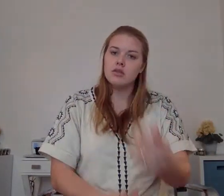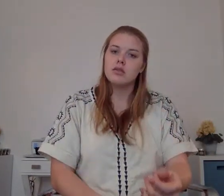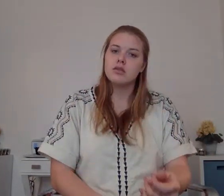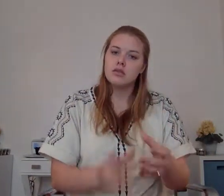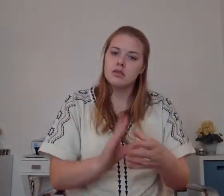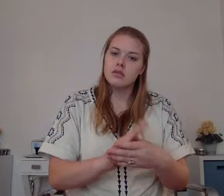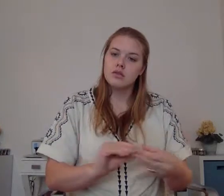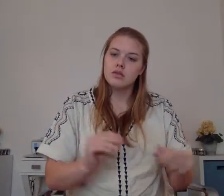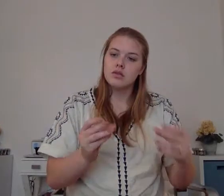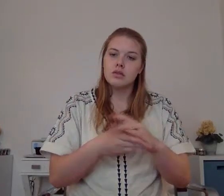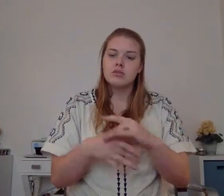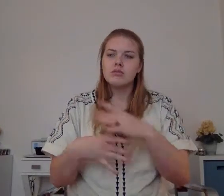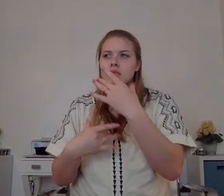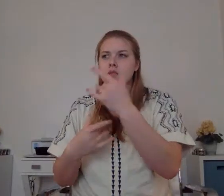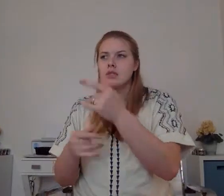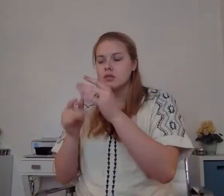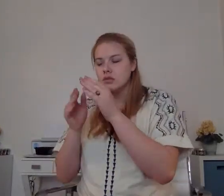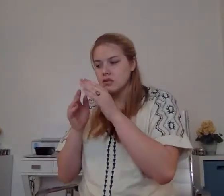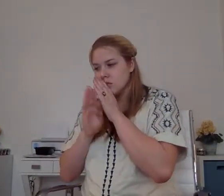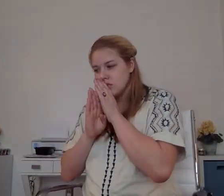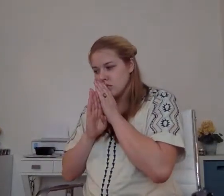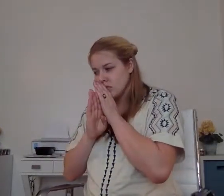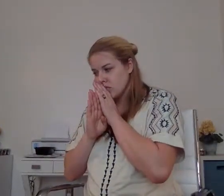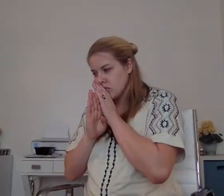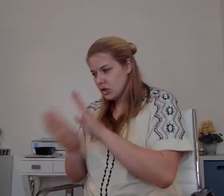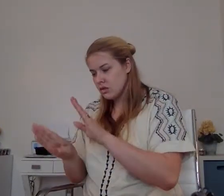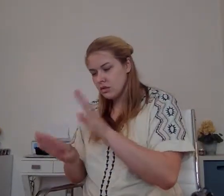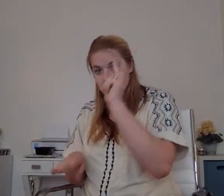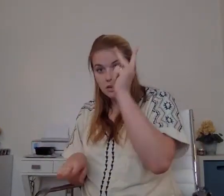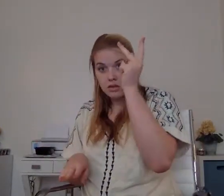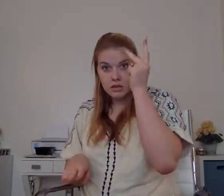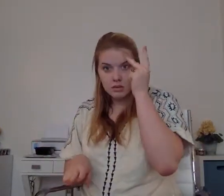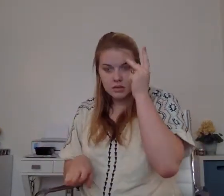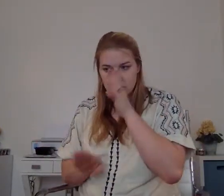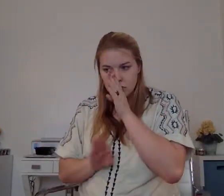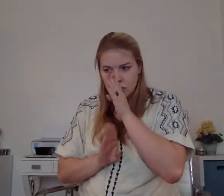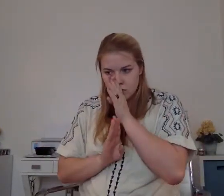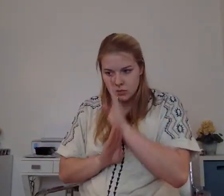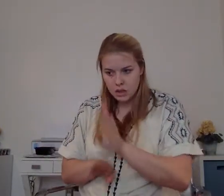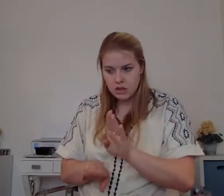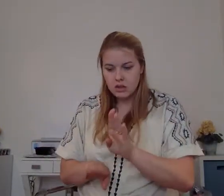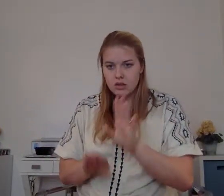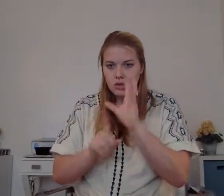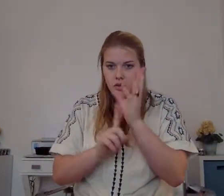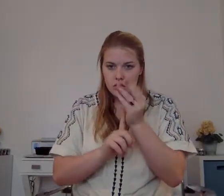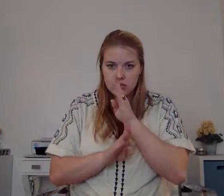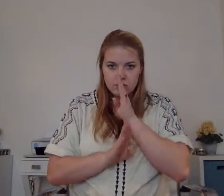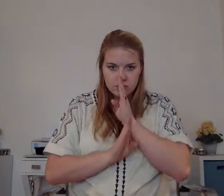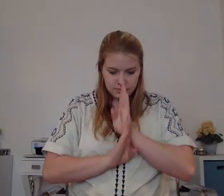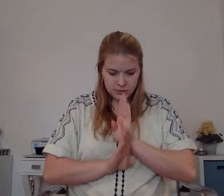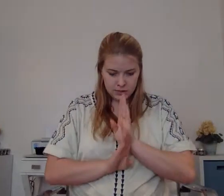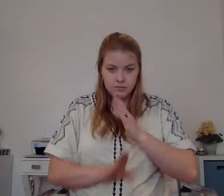talk about, political taboos, cultural taboos. We're also interested in our own